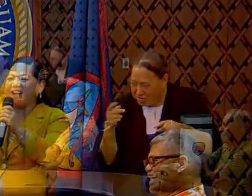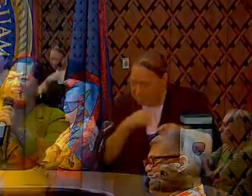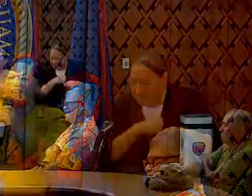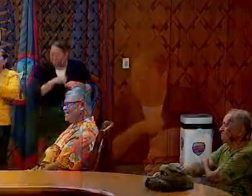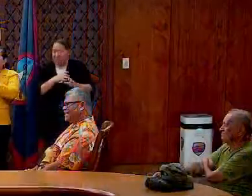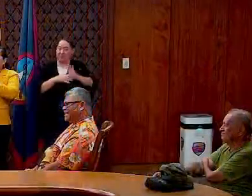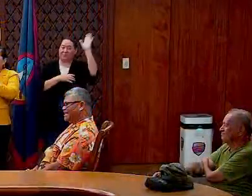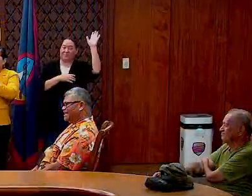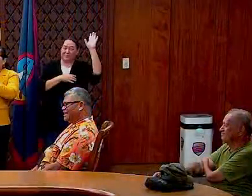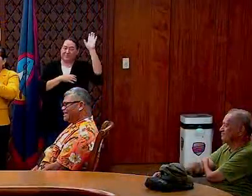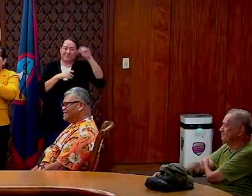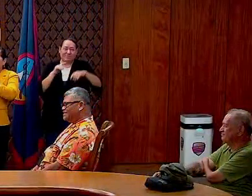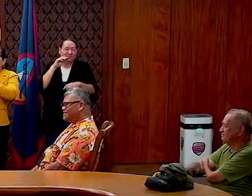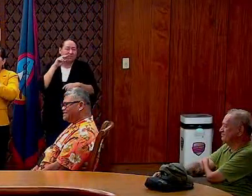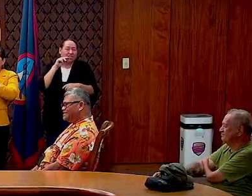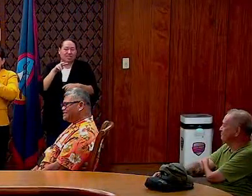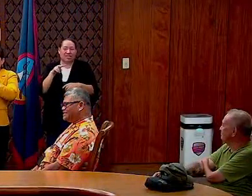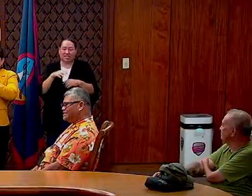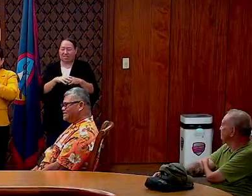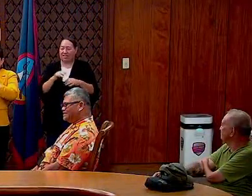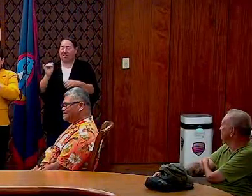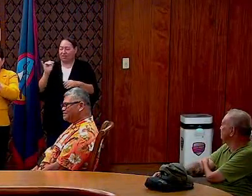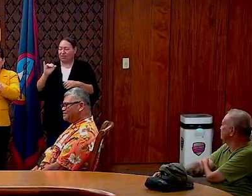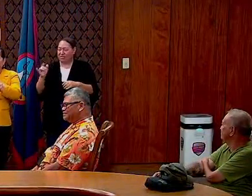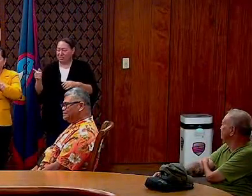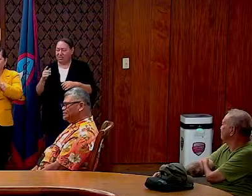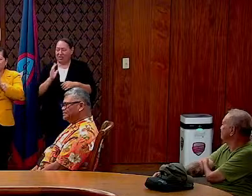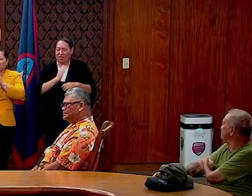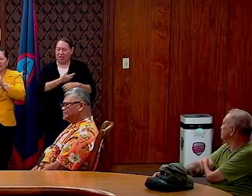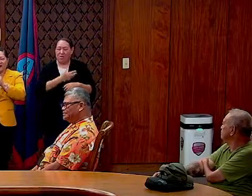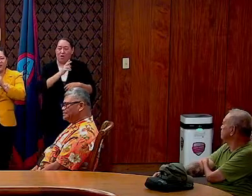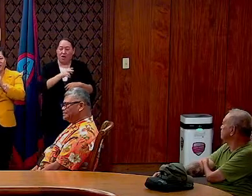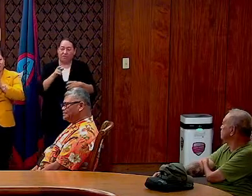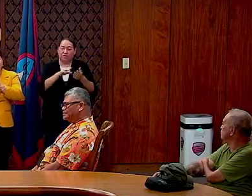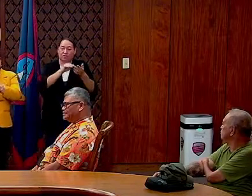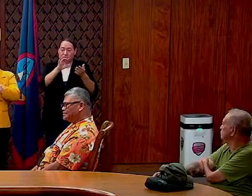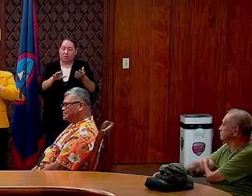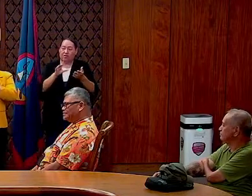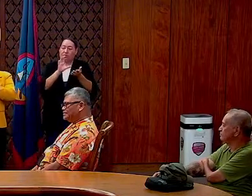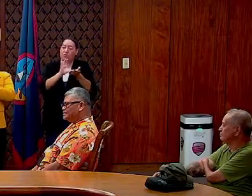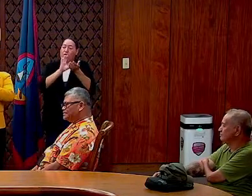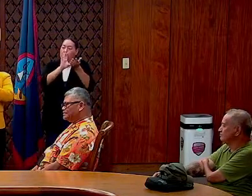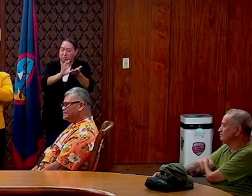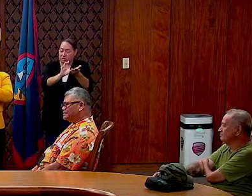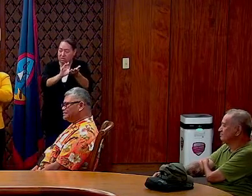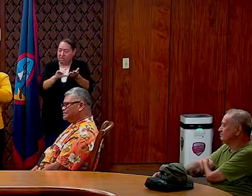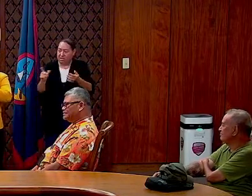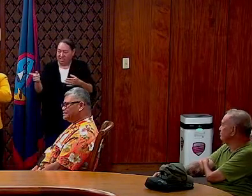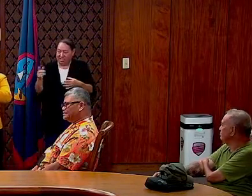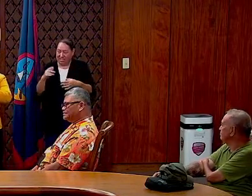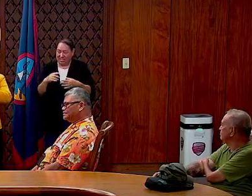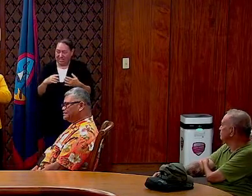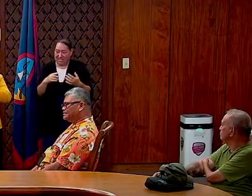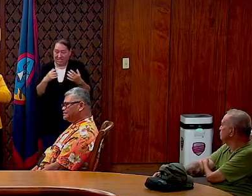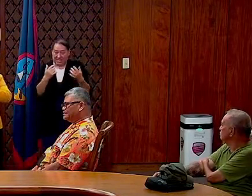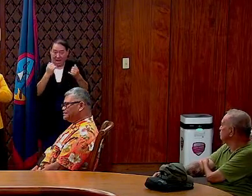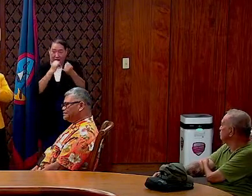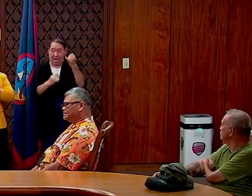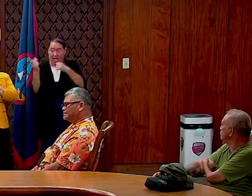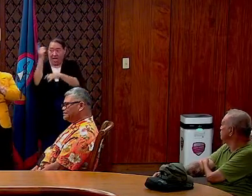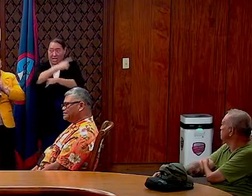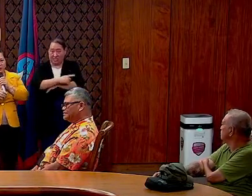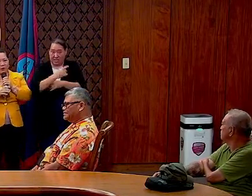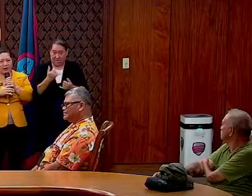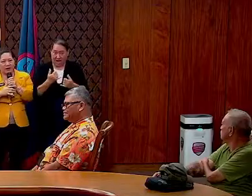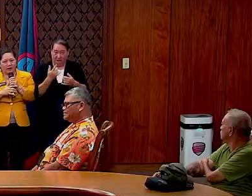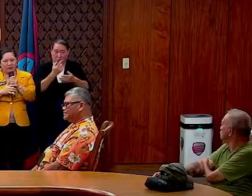raise your hand. Nevaeh is also our hard of hearing student at Career Tech. She flies out to Las Vegas next